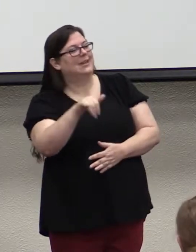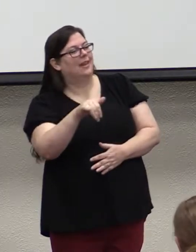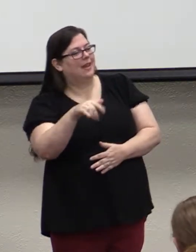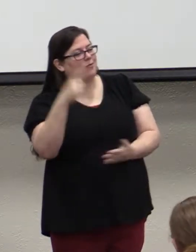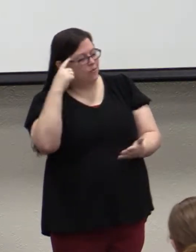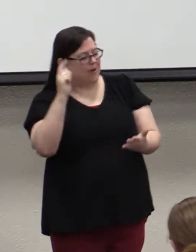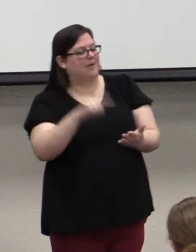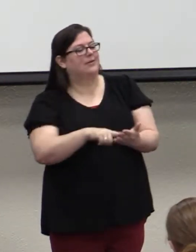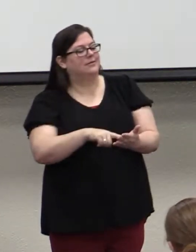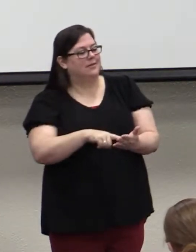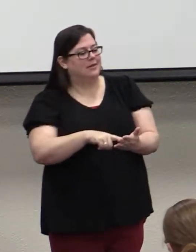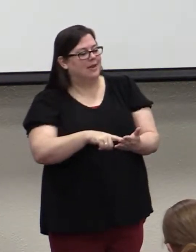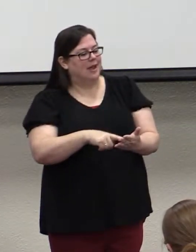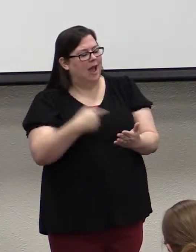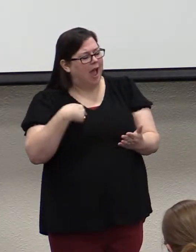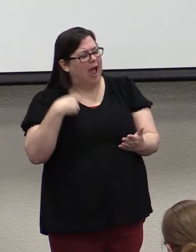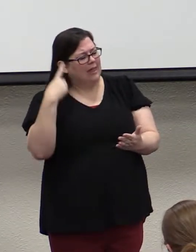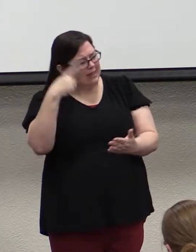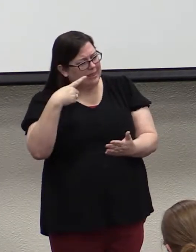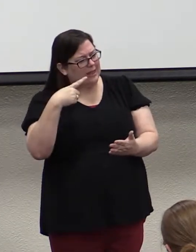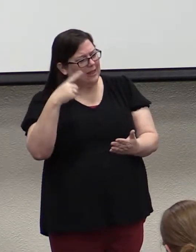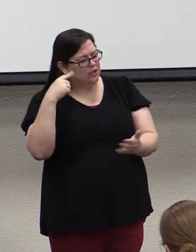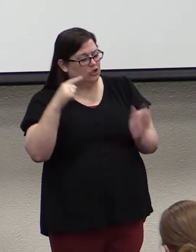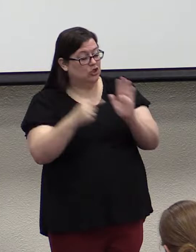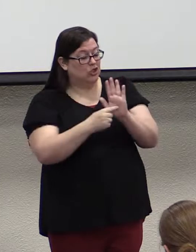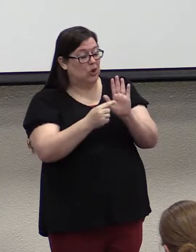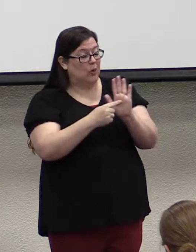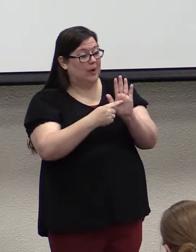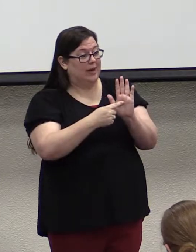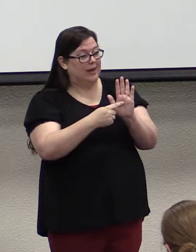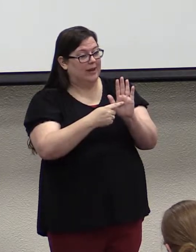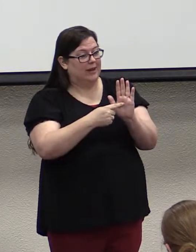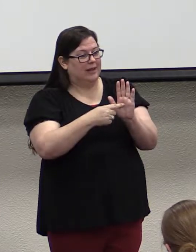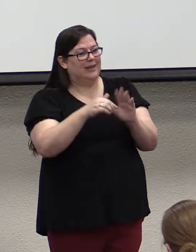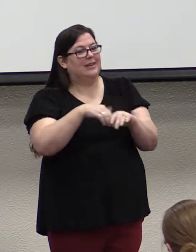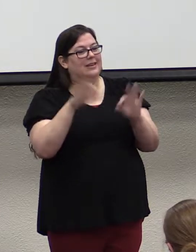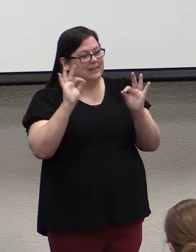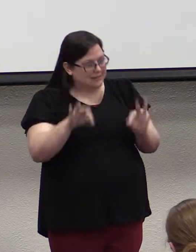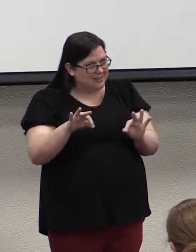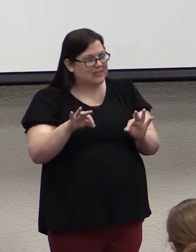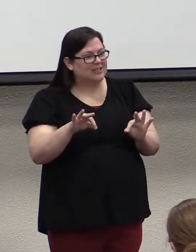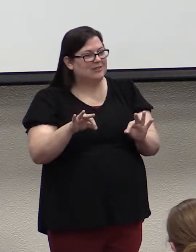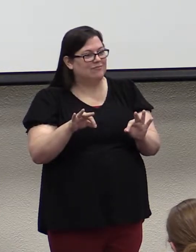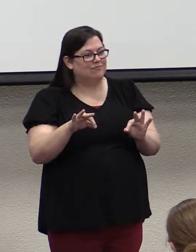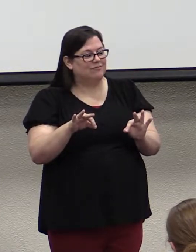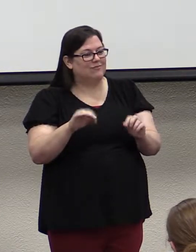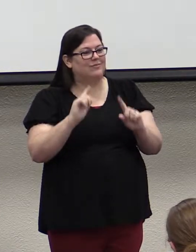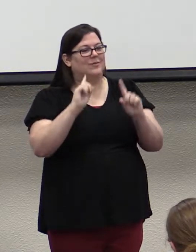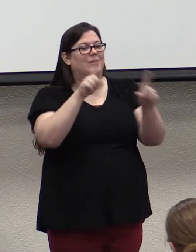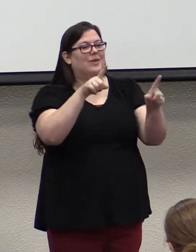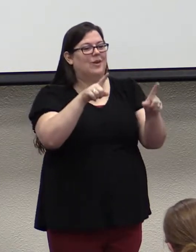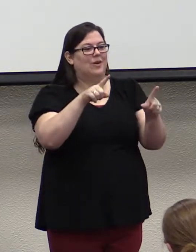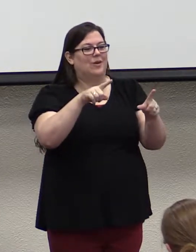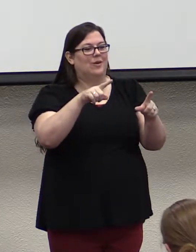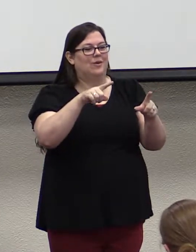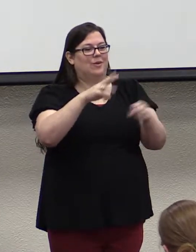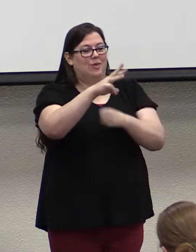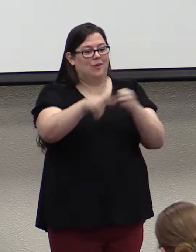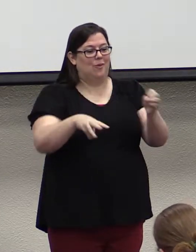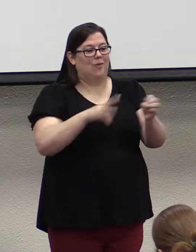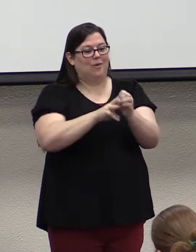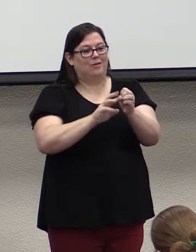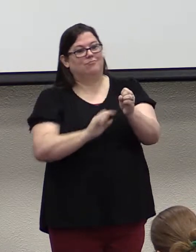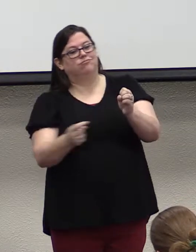think particularly it's demonstrated in this decision to venture halfway around the world